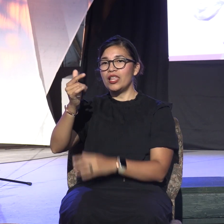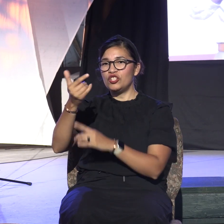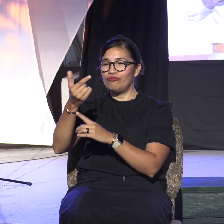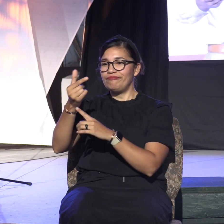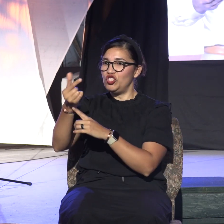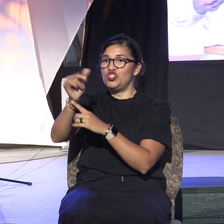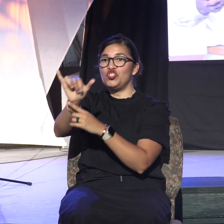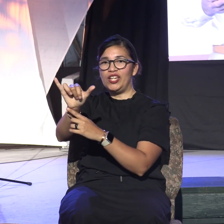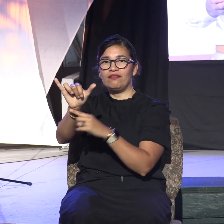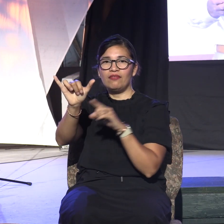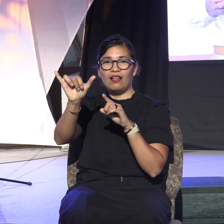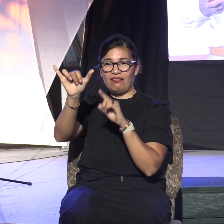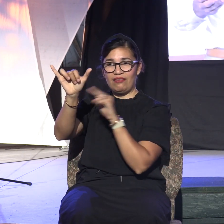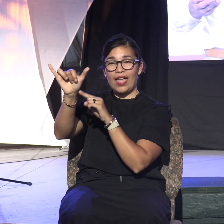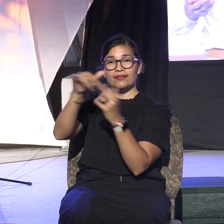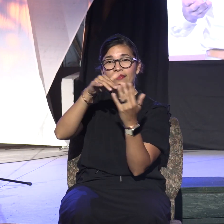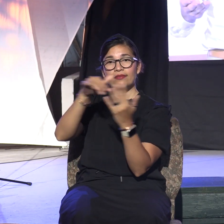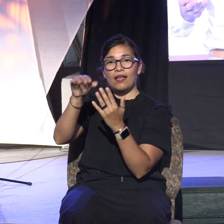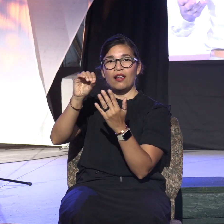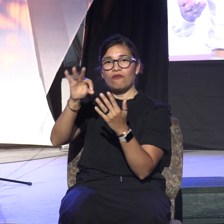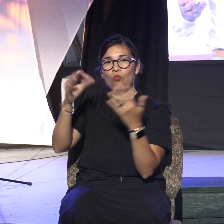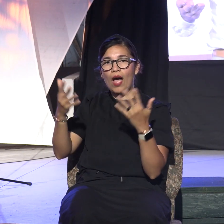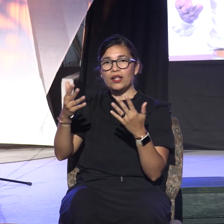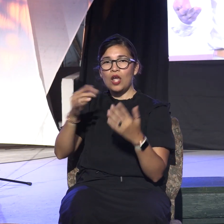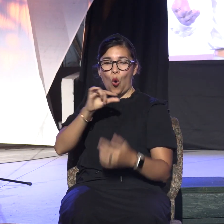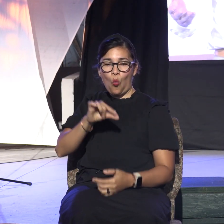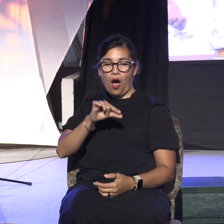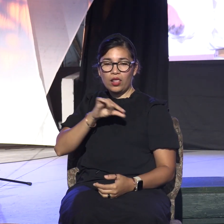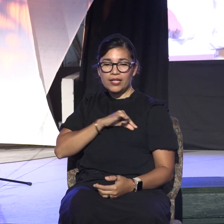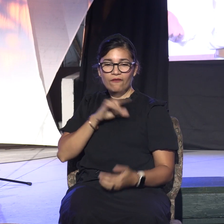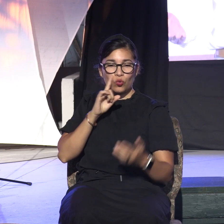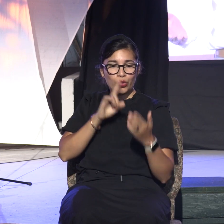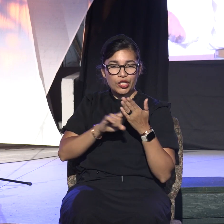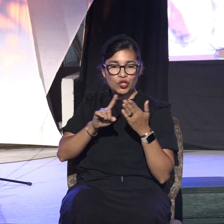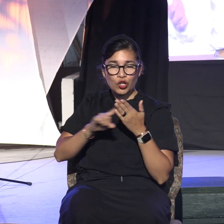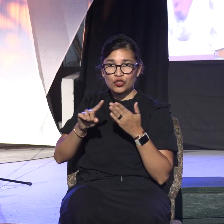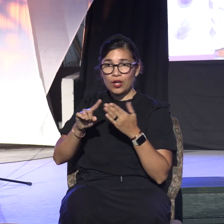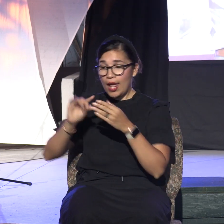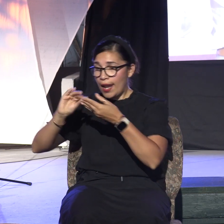The reason I never quoted Husserl is because I'd never heard of the dude.